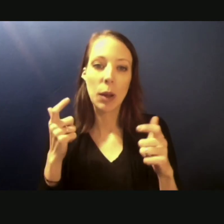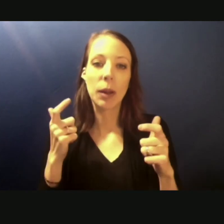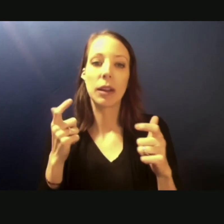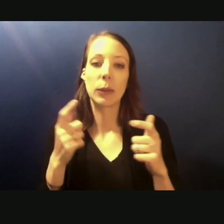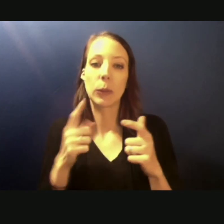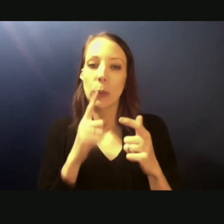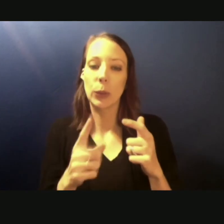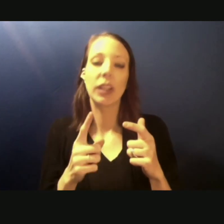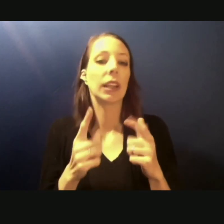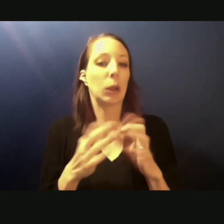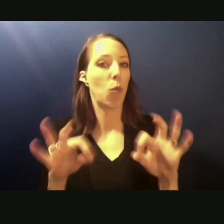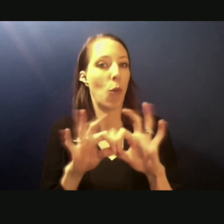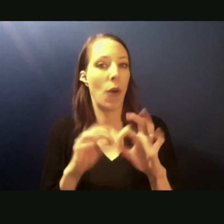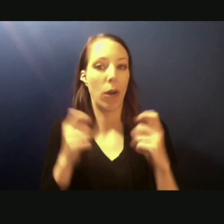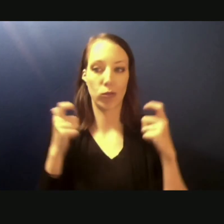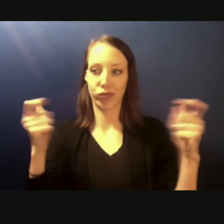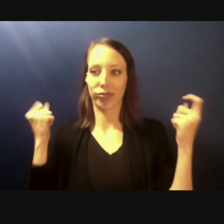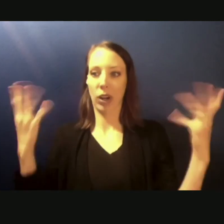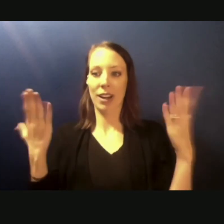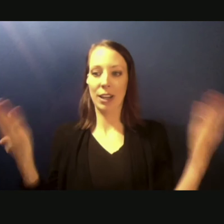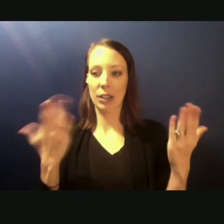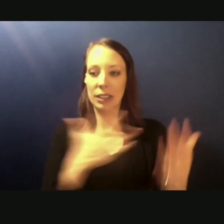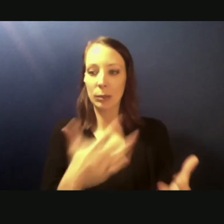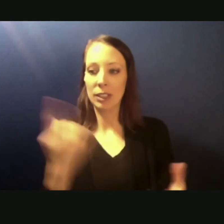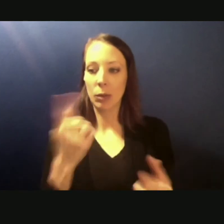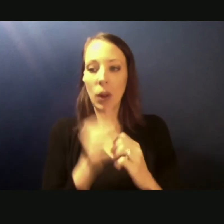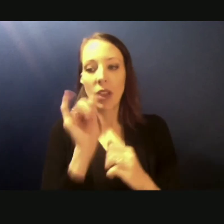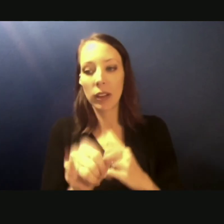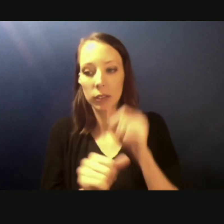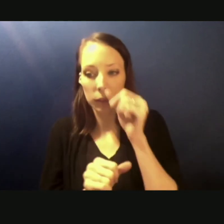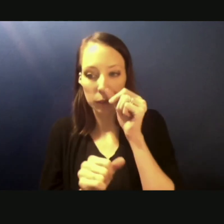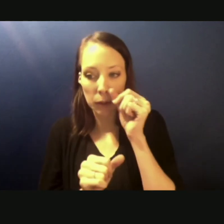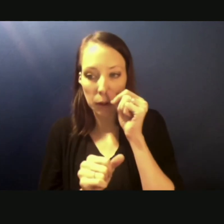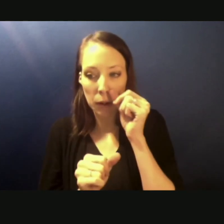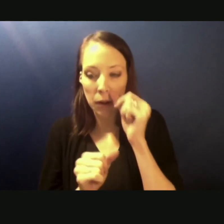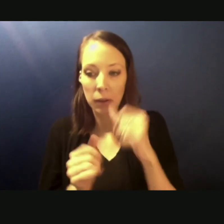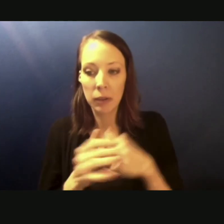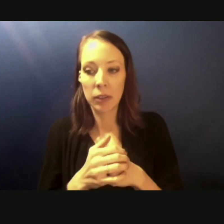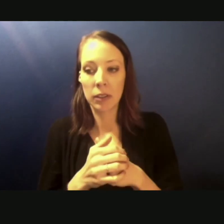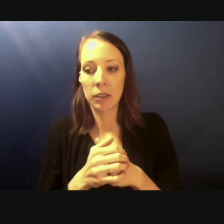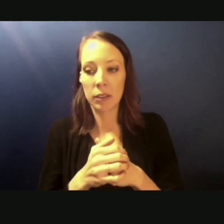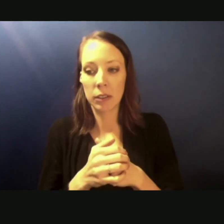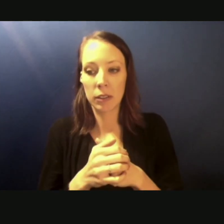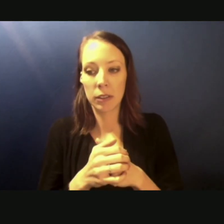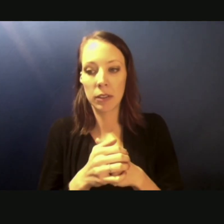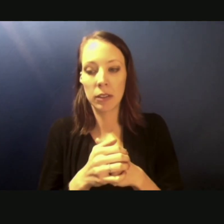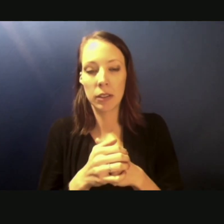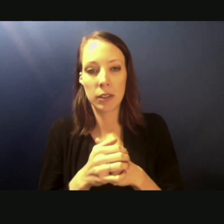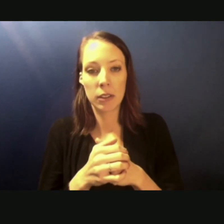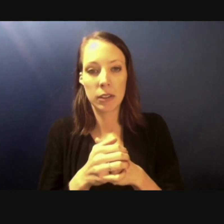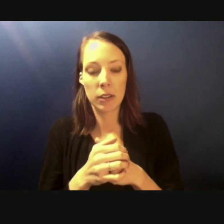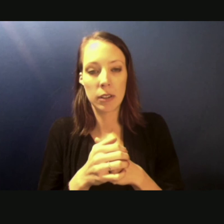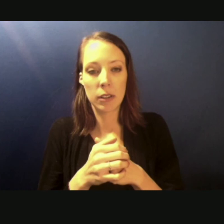big crop here. So usually something with that, like cornbread, sweet potato, um,